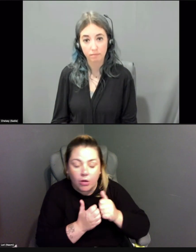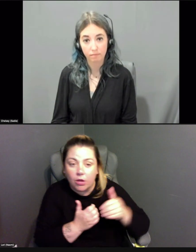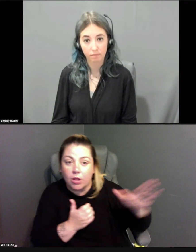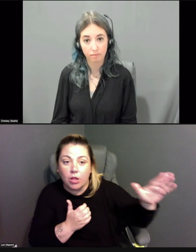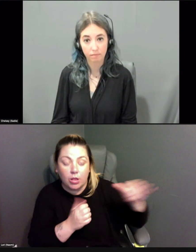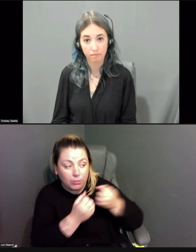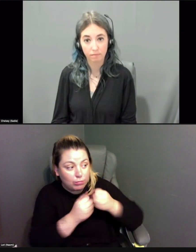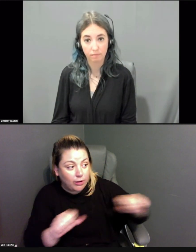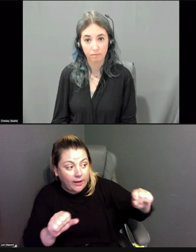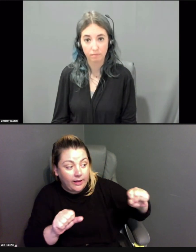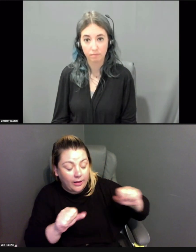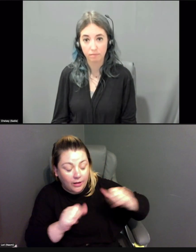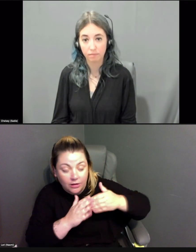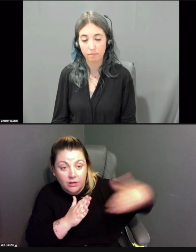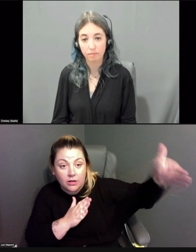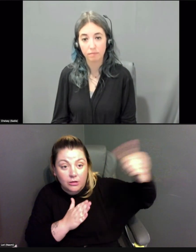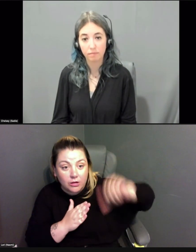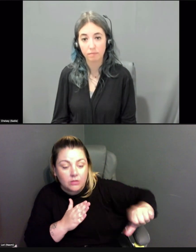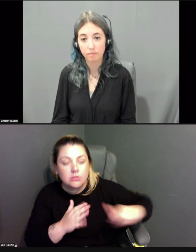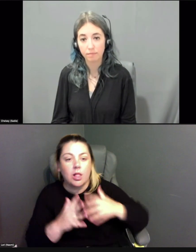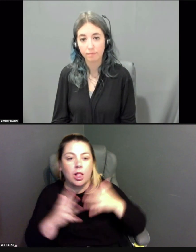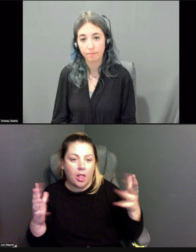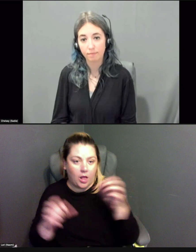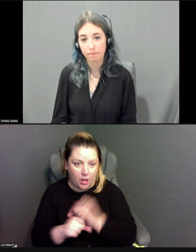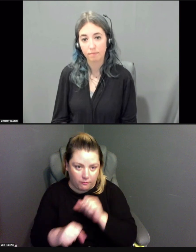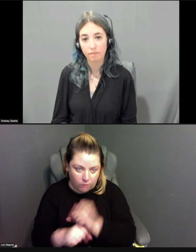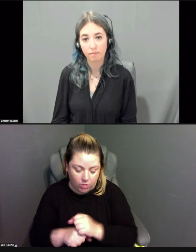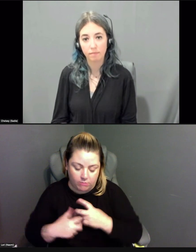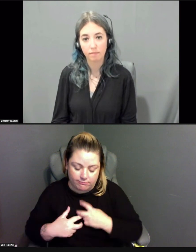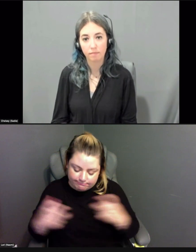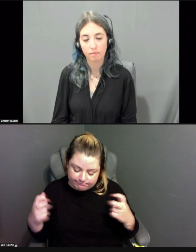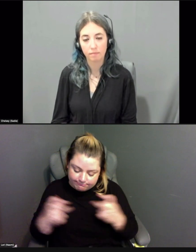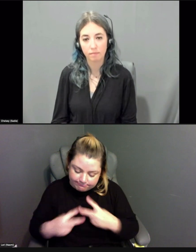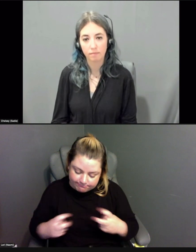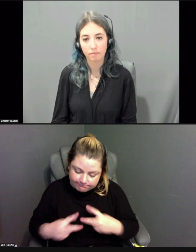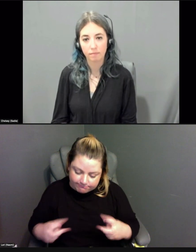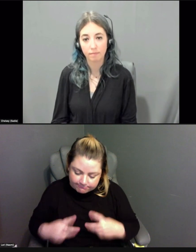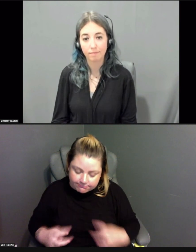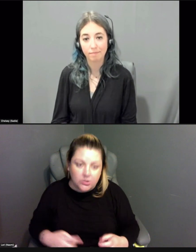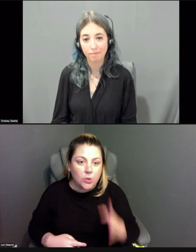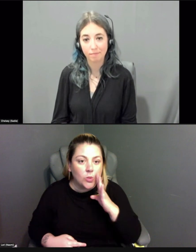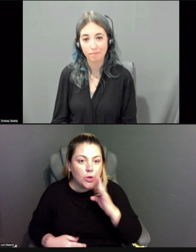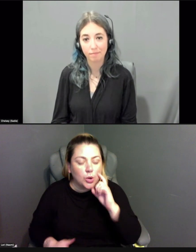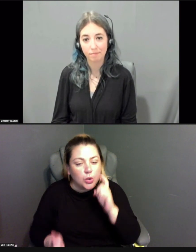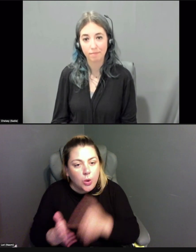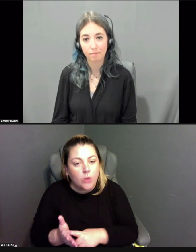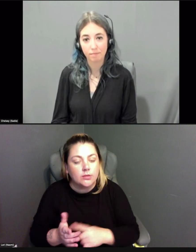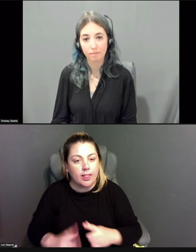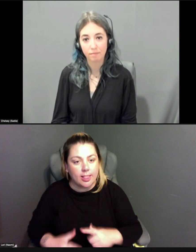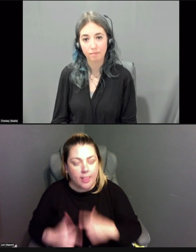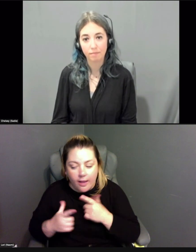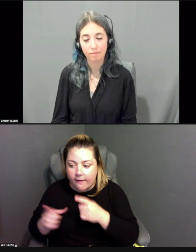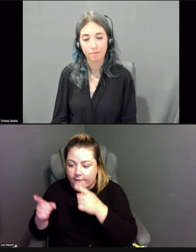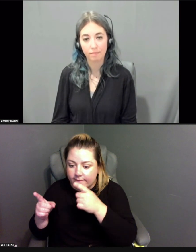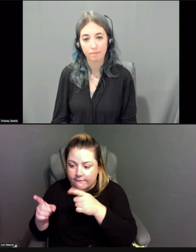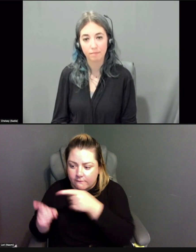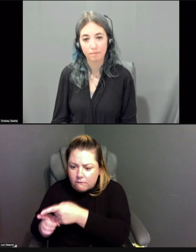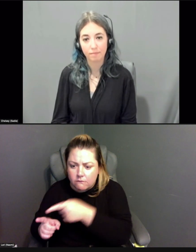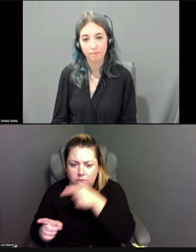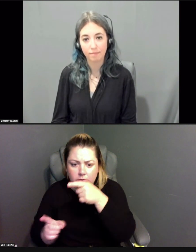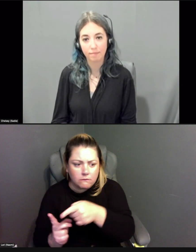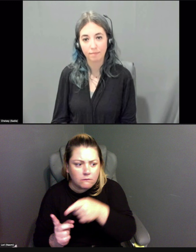you do the work to divest from it, it impacts a lot of areas of your life. And honestly, it